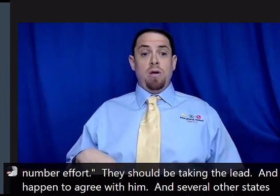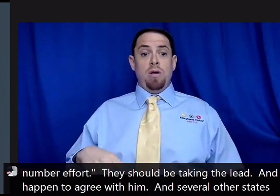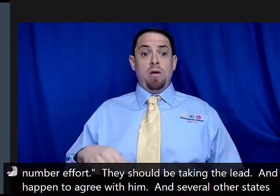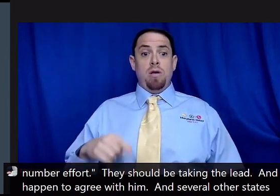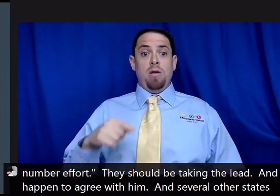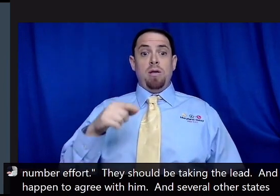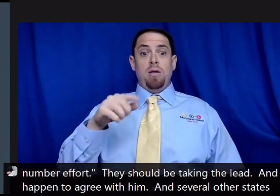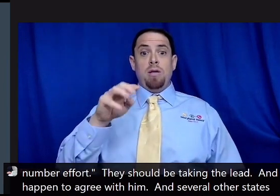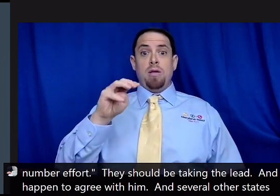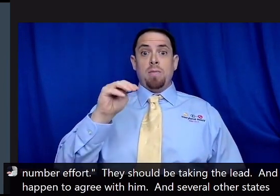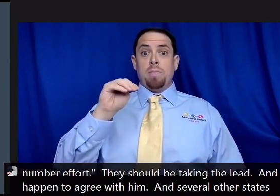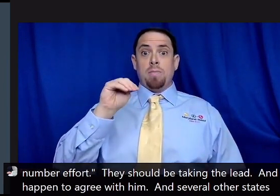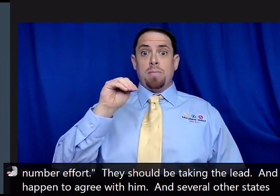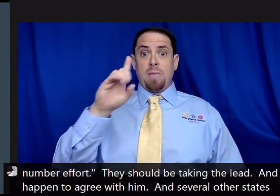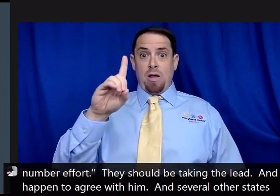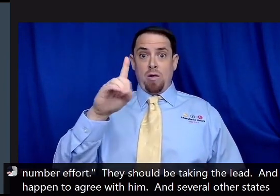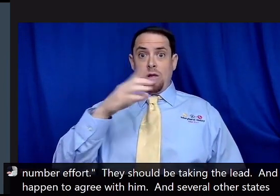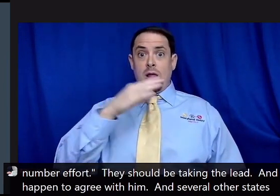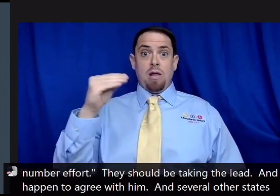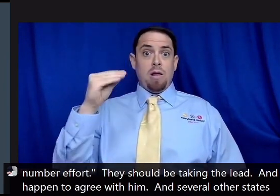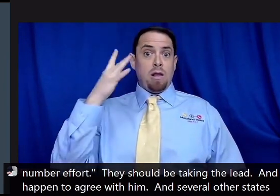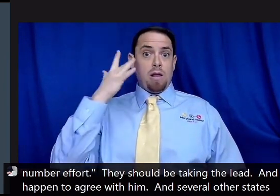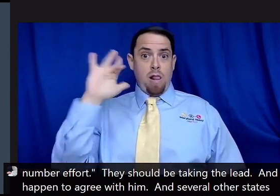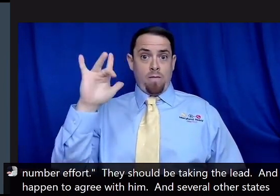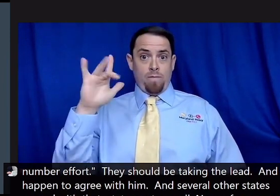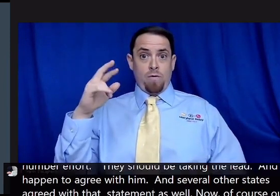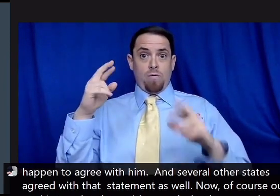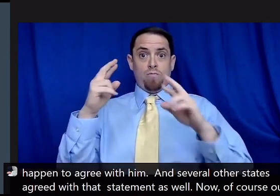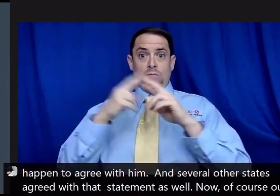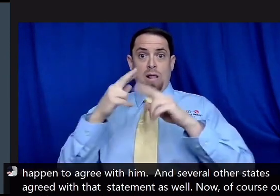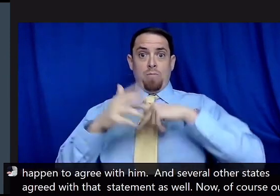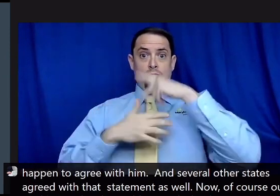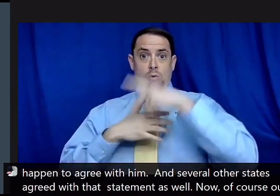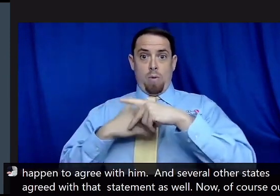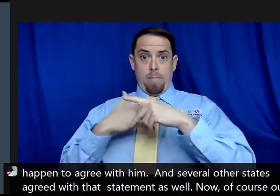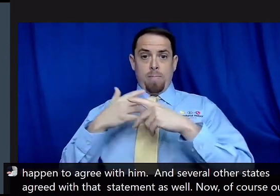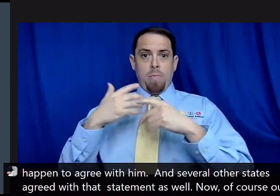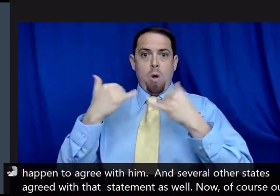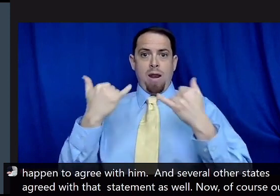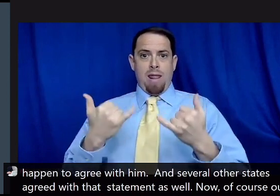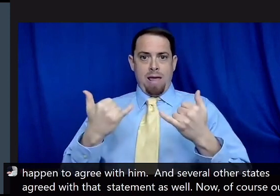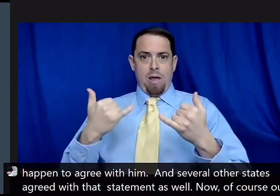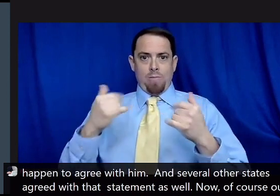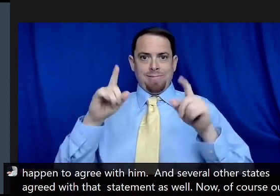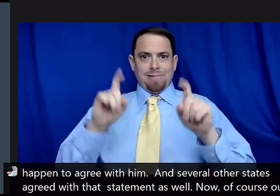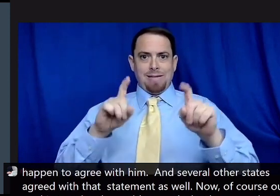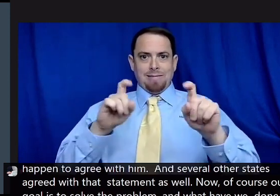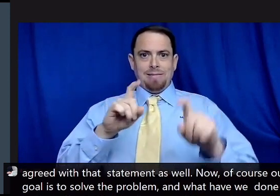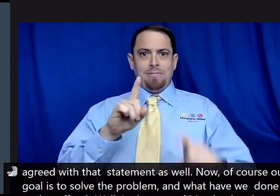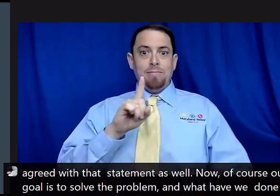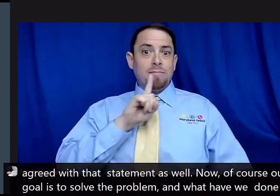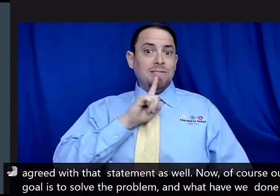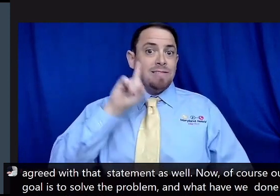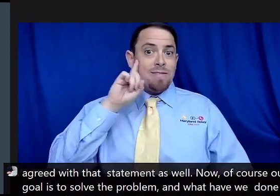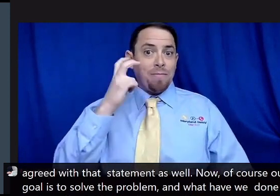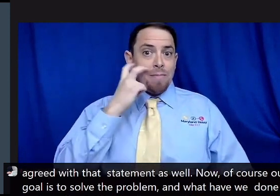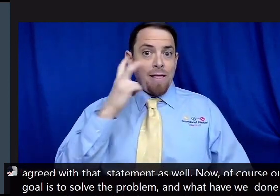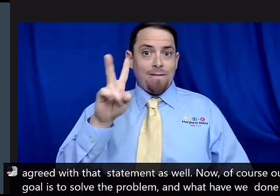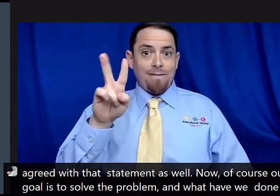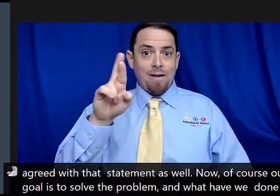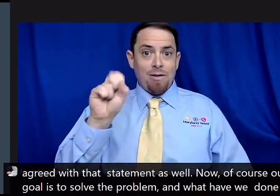And what have we done to that effect? Well, in the case of Maryland and California, both of those relay programs are